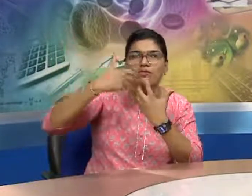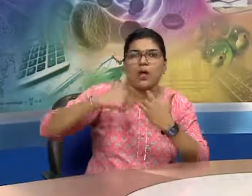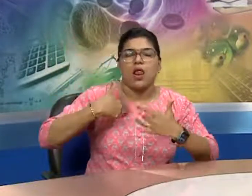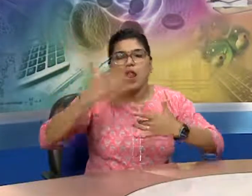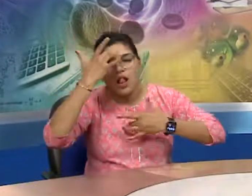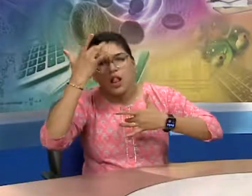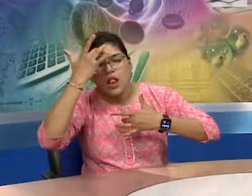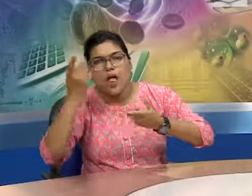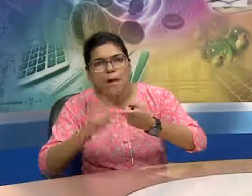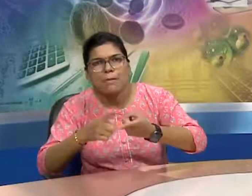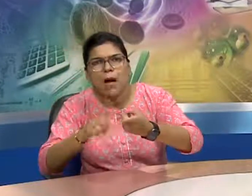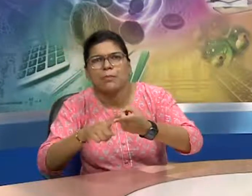As